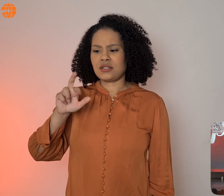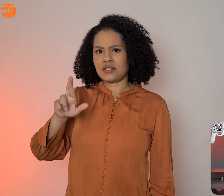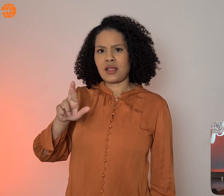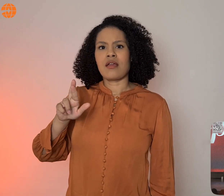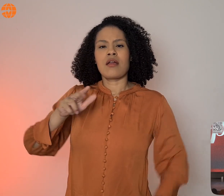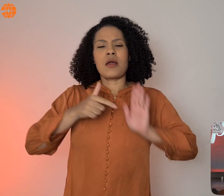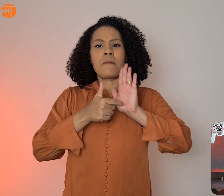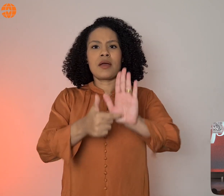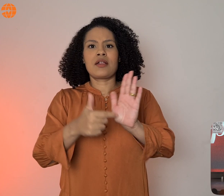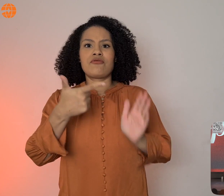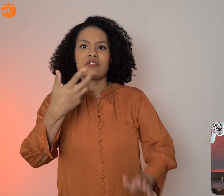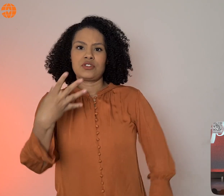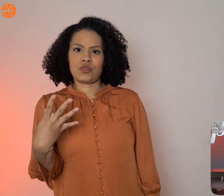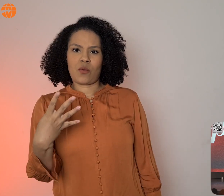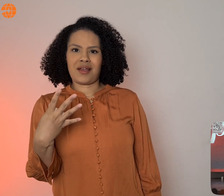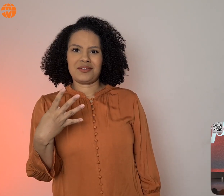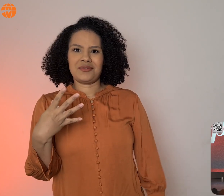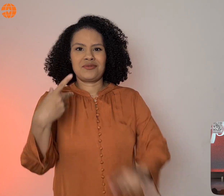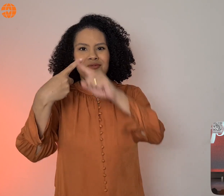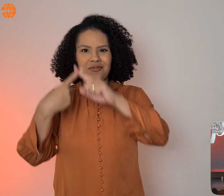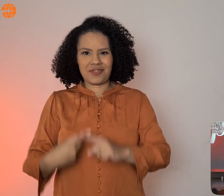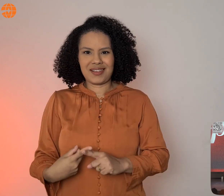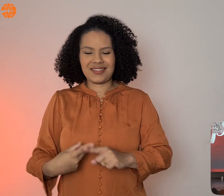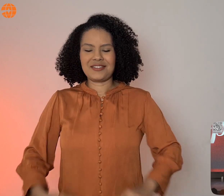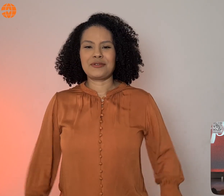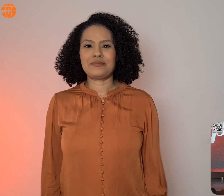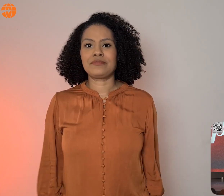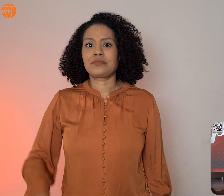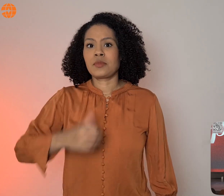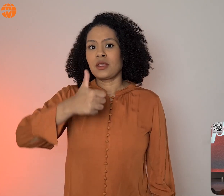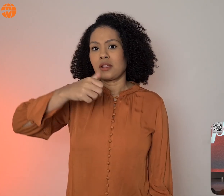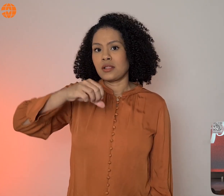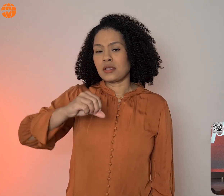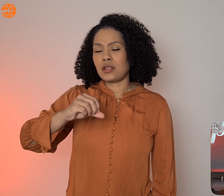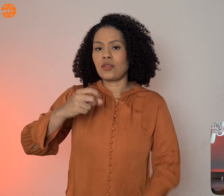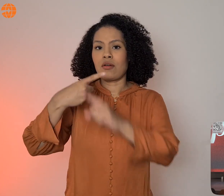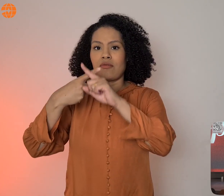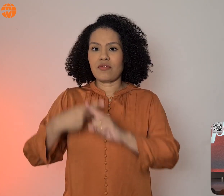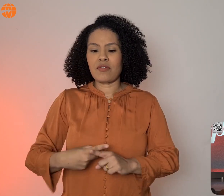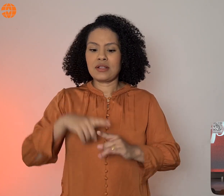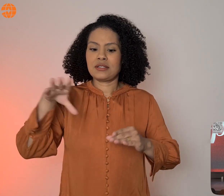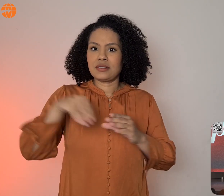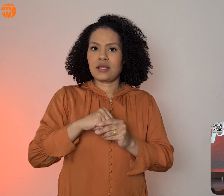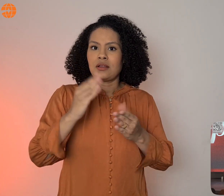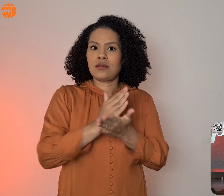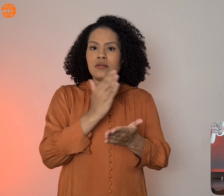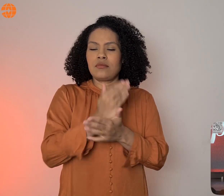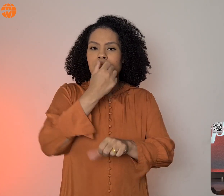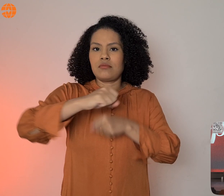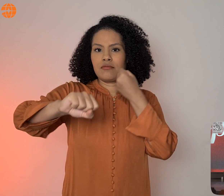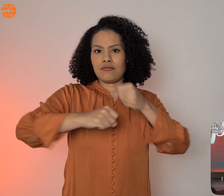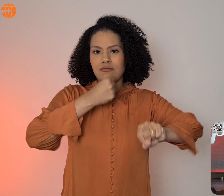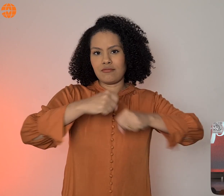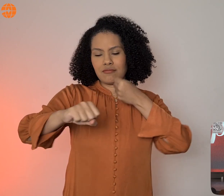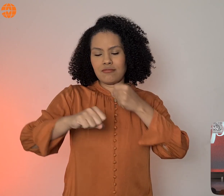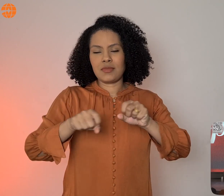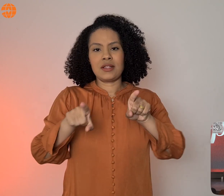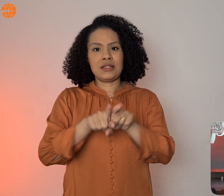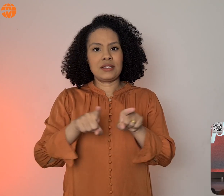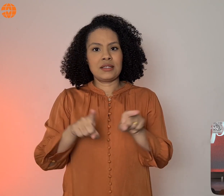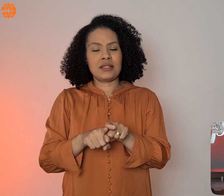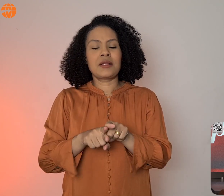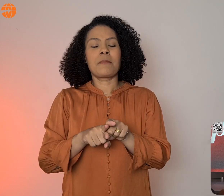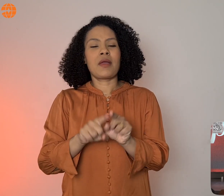aparece 24 vezes na Bíblia inteira. 19 times in the book of Psalms. 19 vezes no livro de Salmos. And